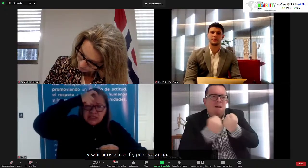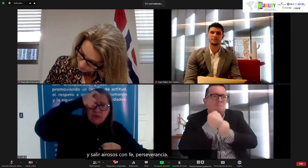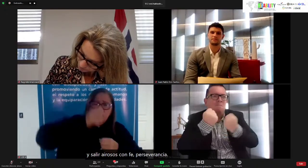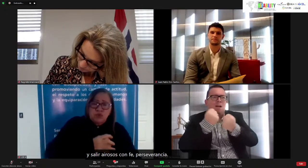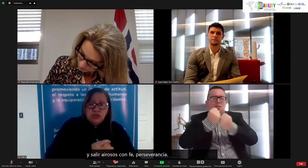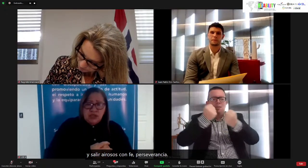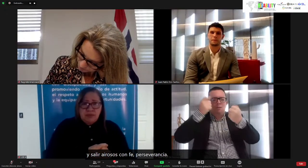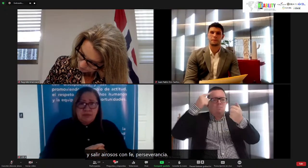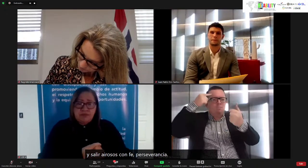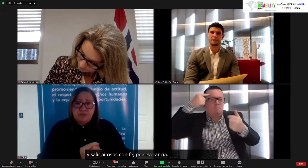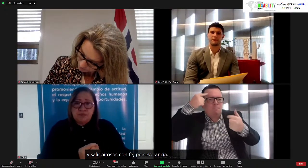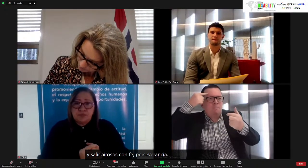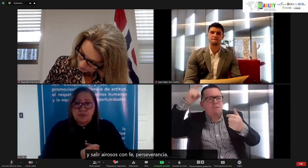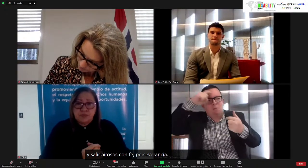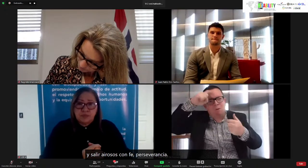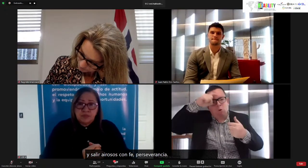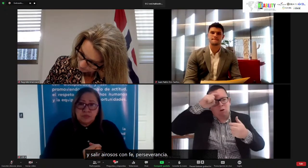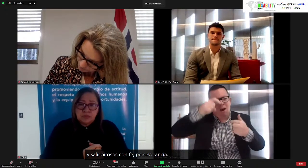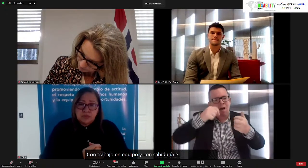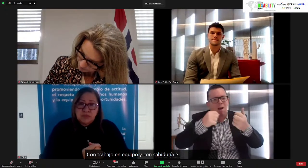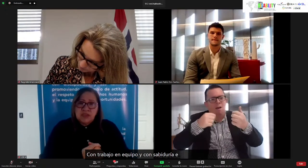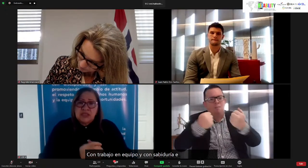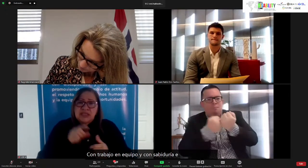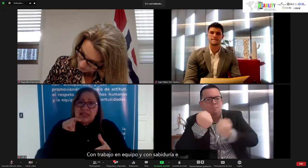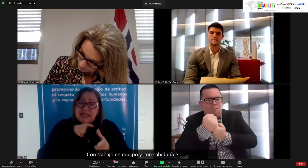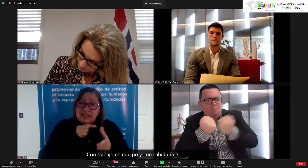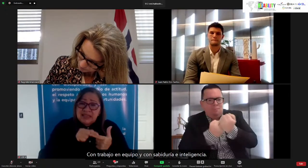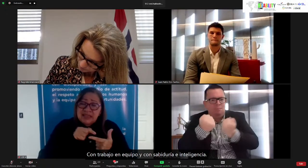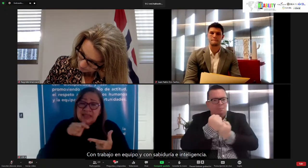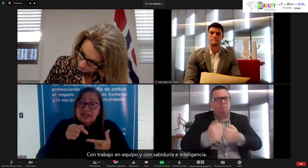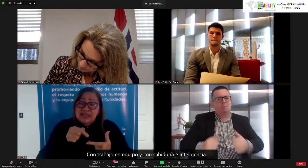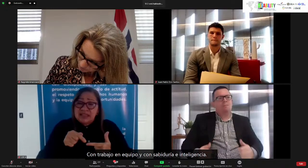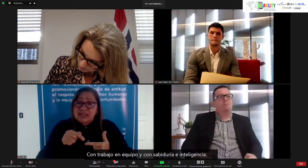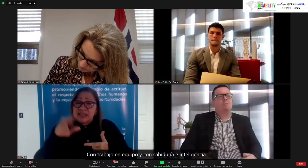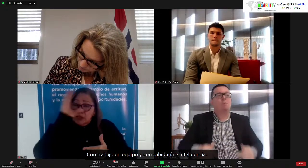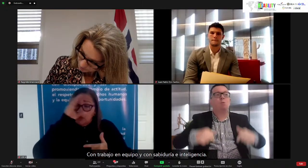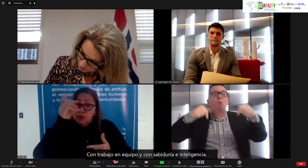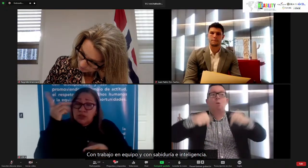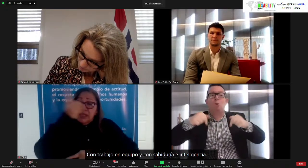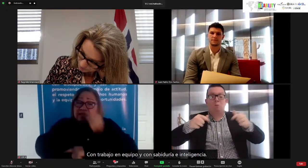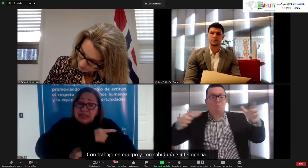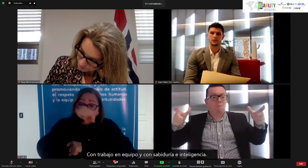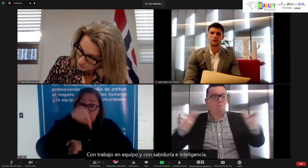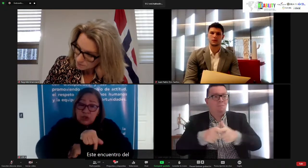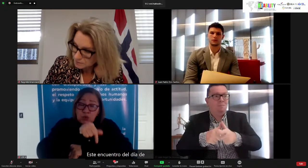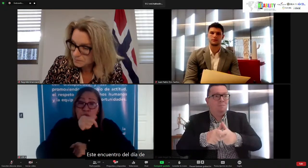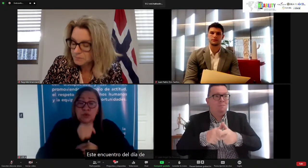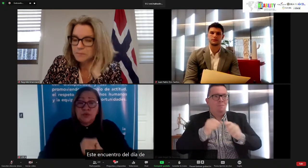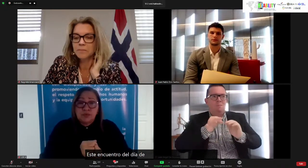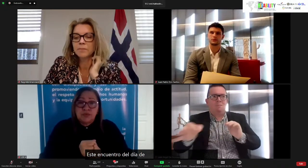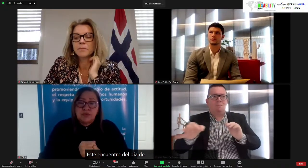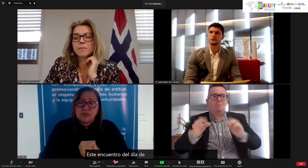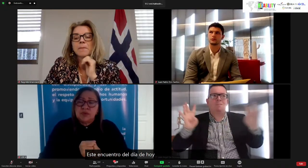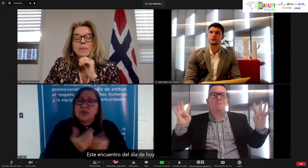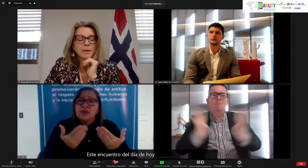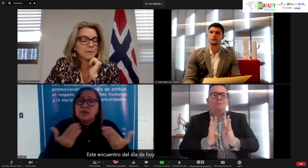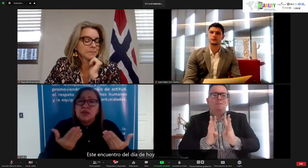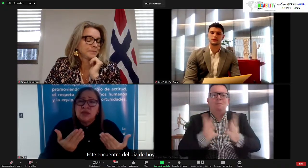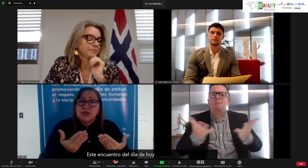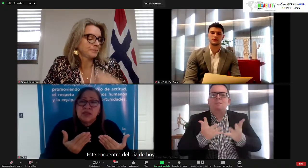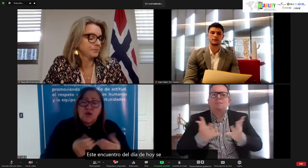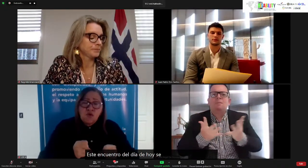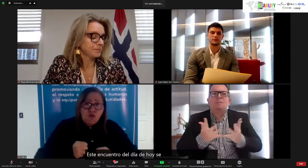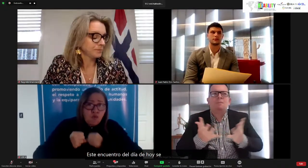as teams and with wisdom and intelligence this encounter today